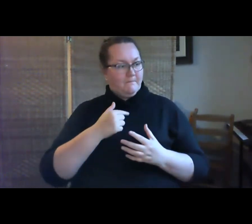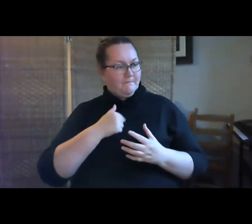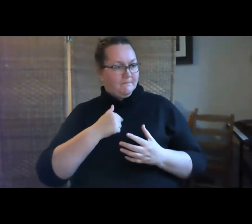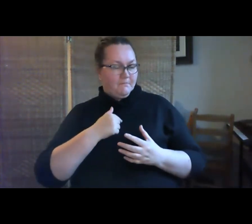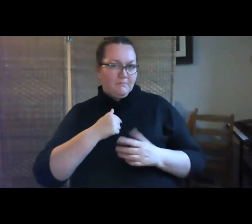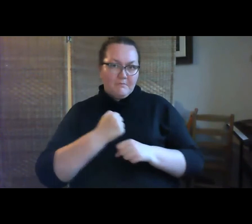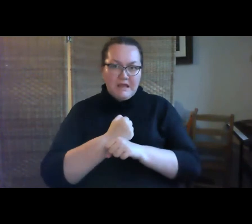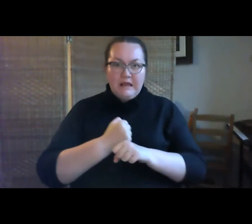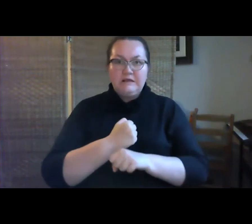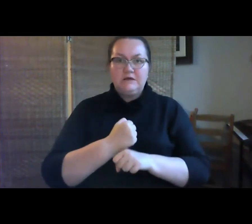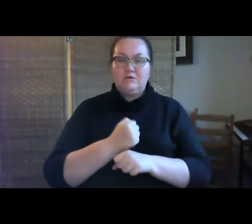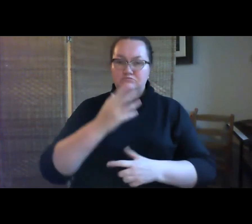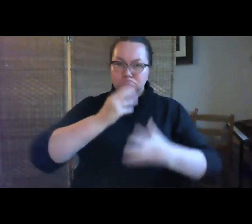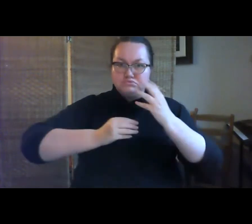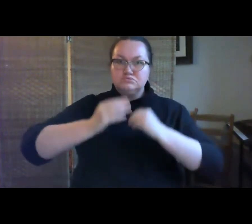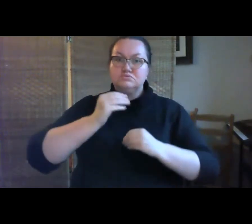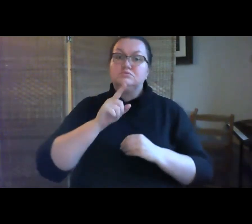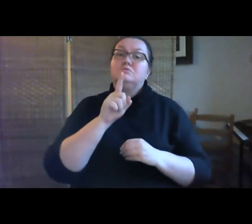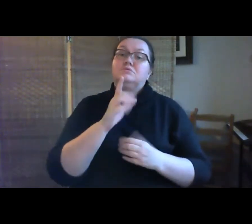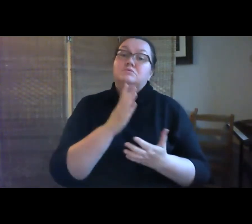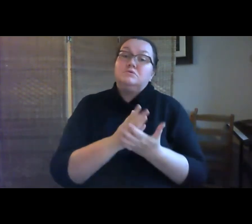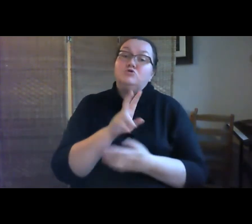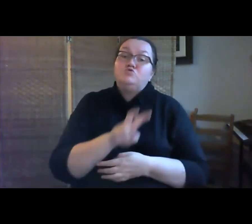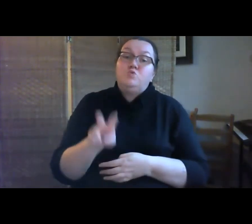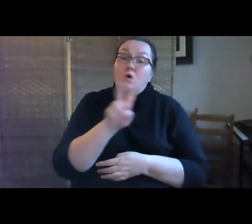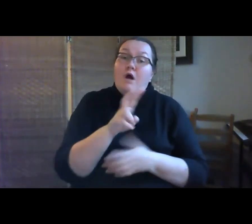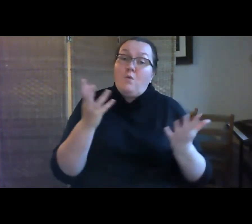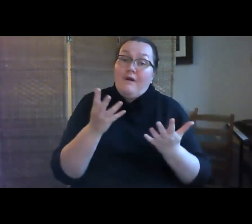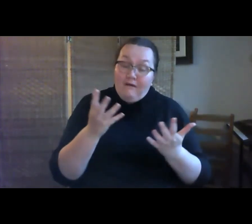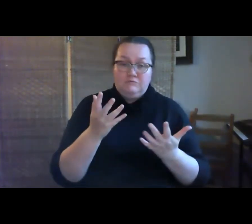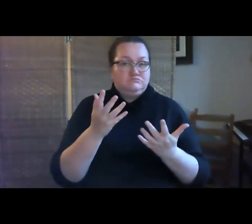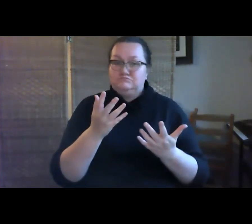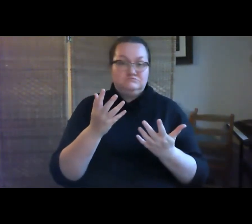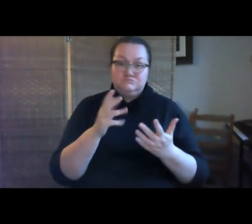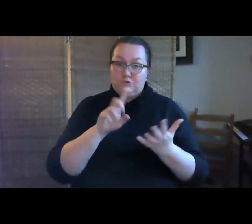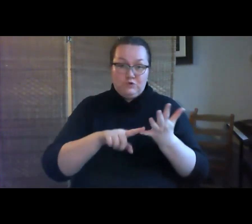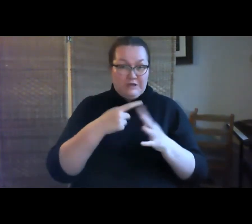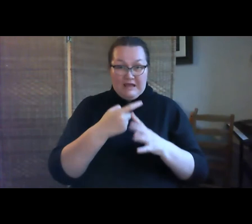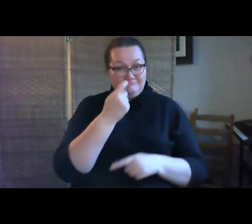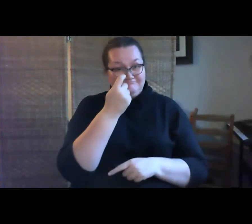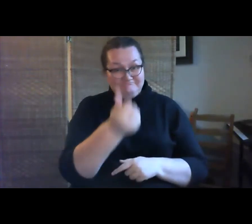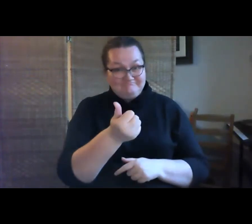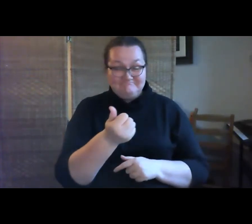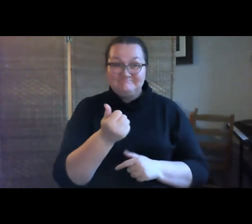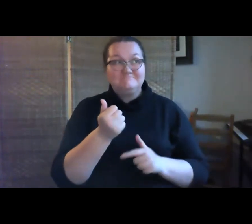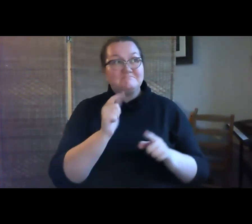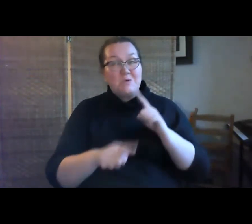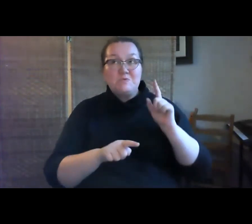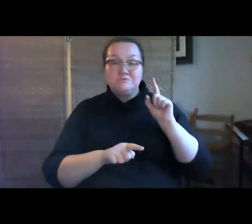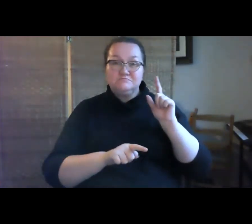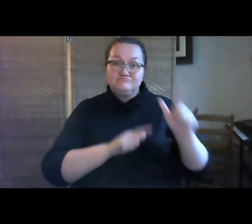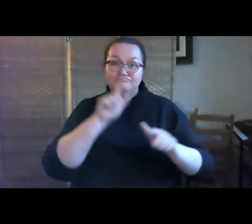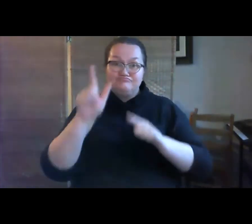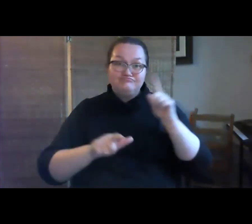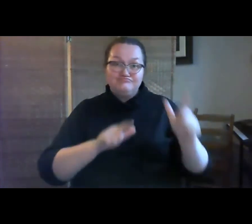However, I tour almost exclusively out with the UK, as sadly, the interest and enthusiasm for my work